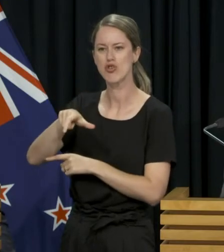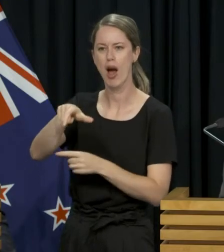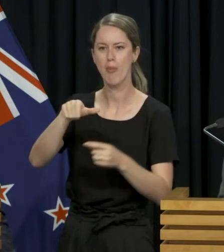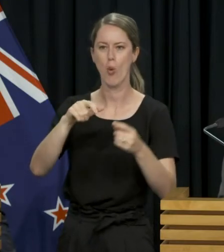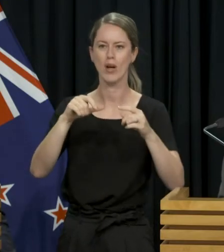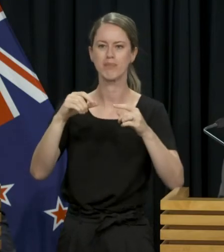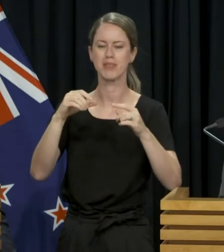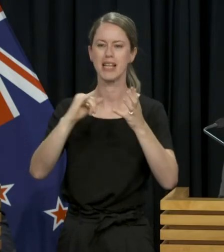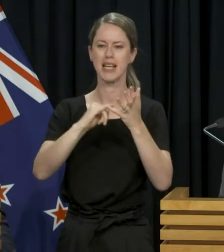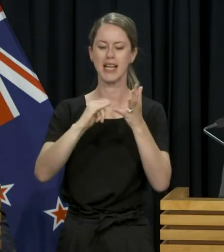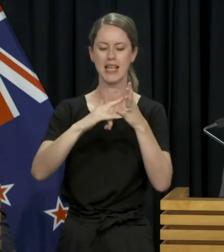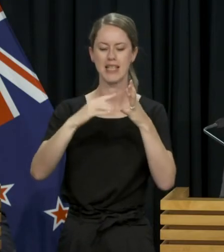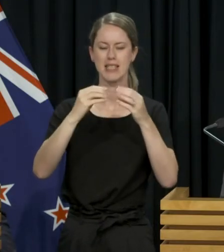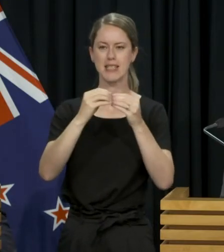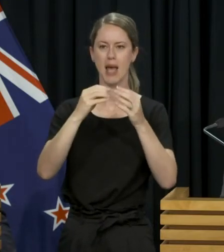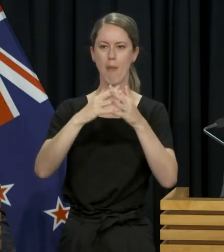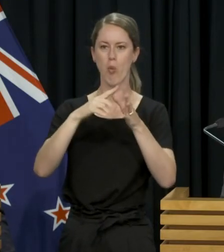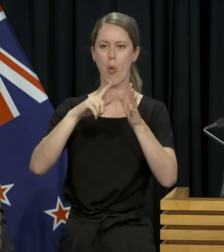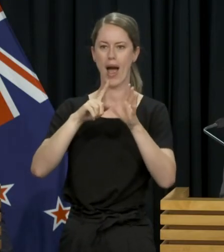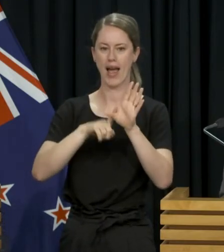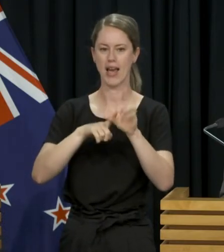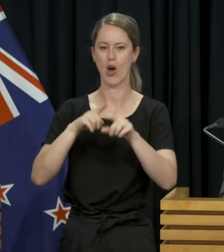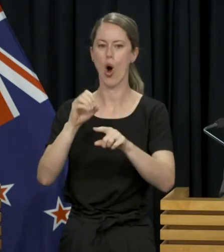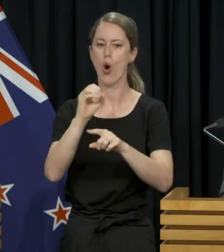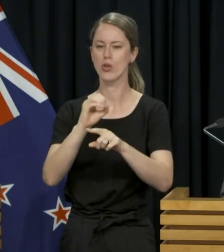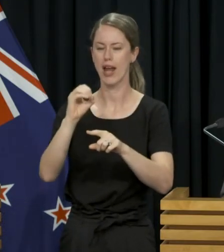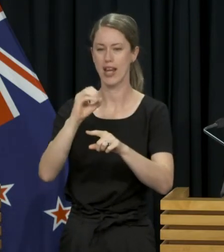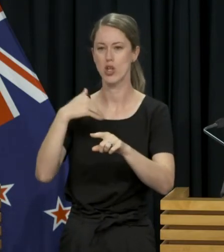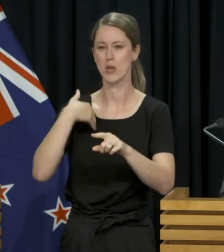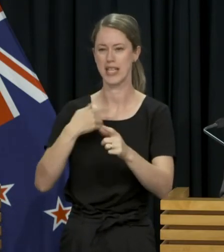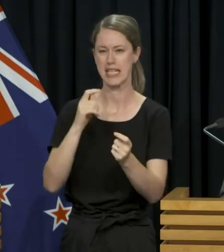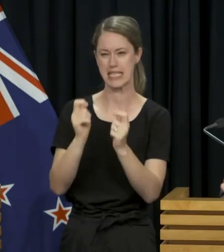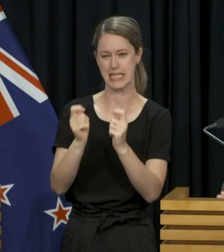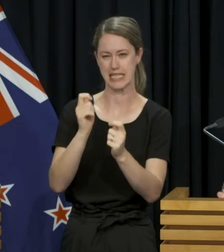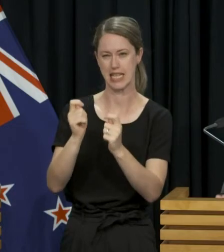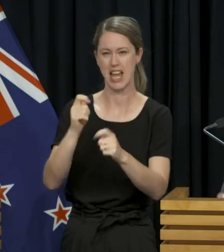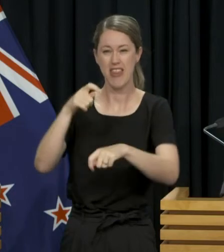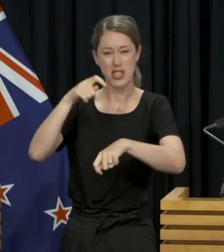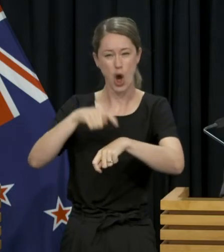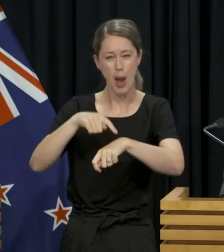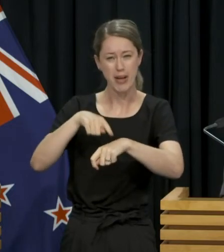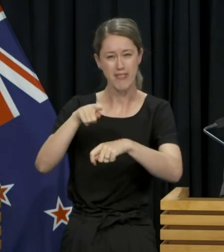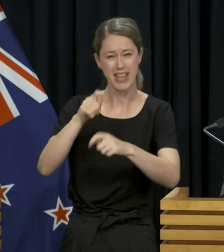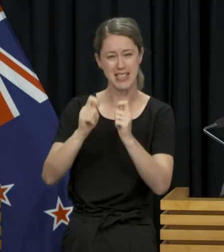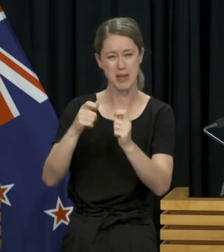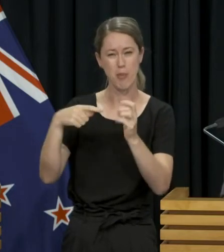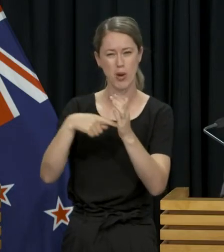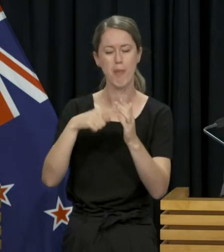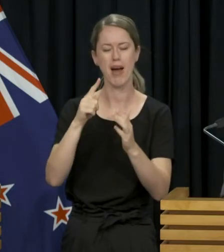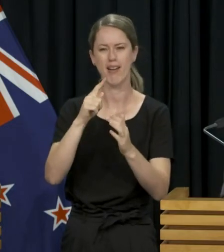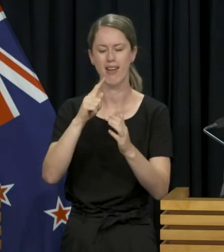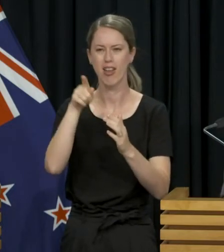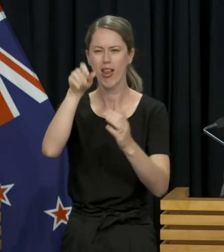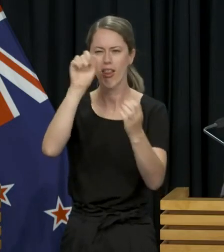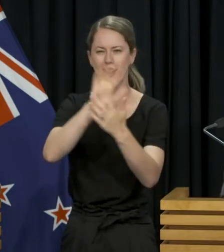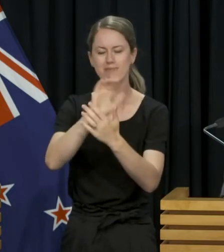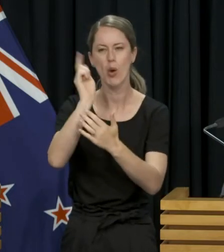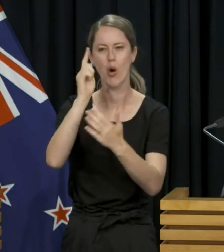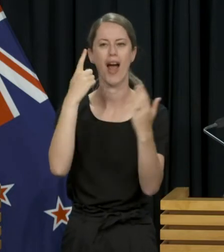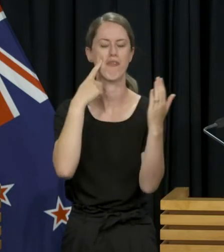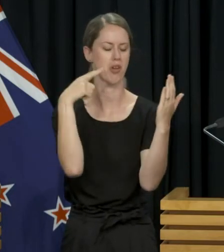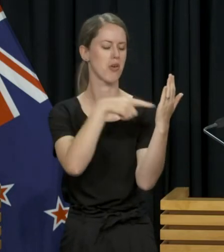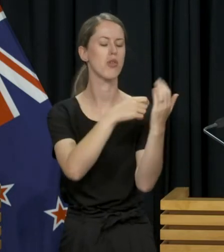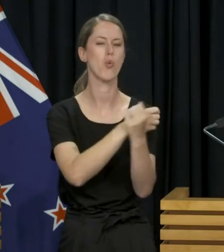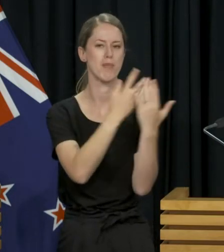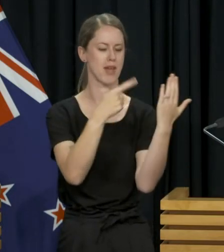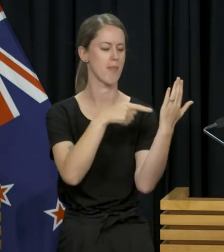Otara, then you need to stay home and get a test. The timing of that test is important, and the information on the website will tell you that, or